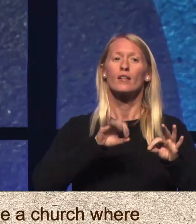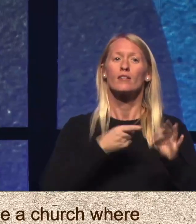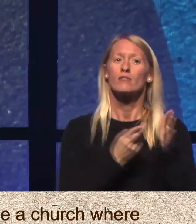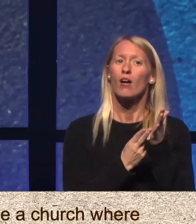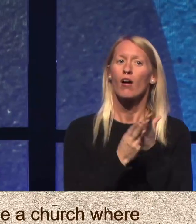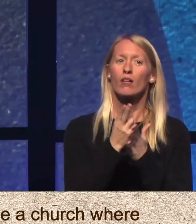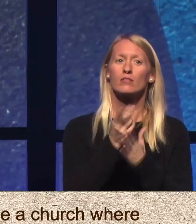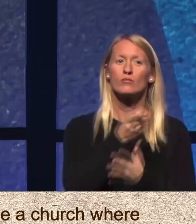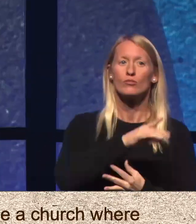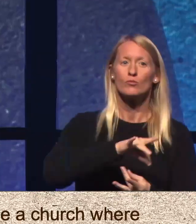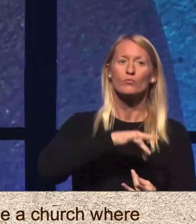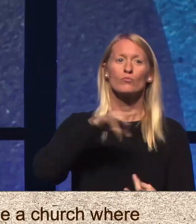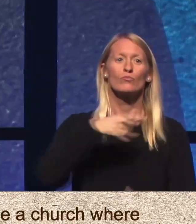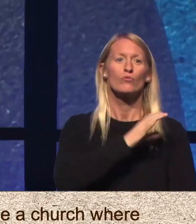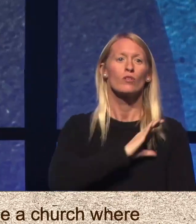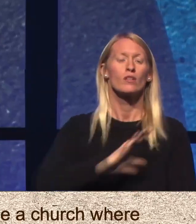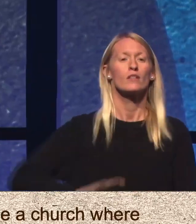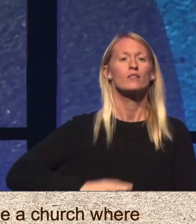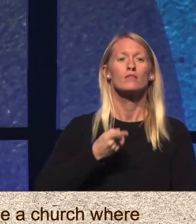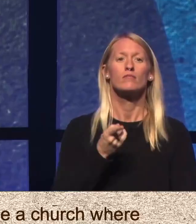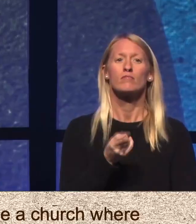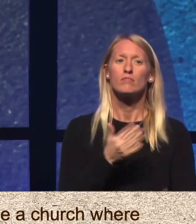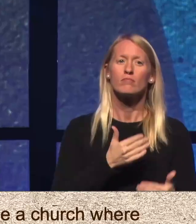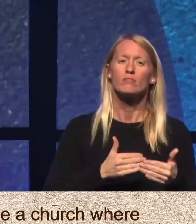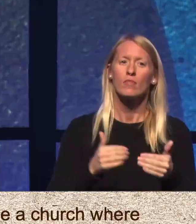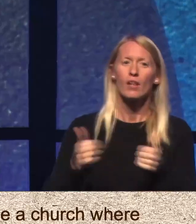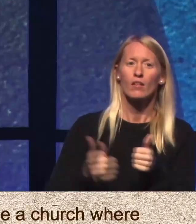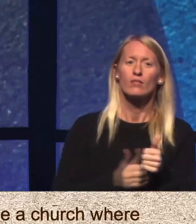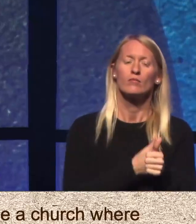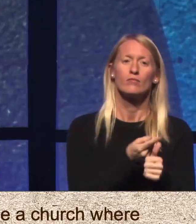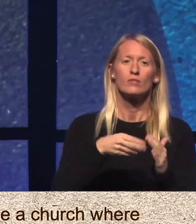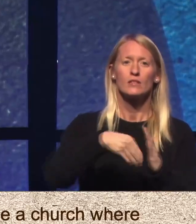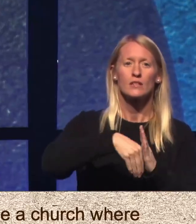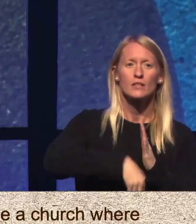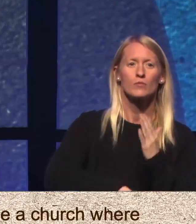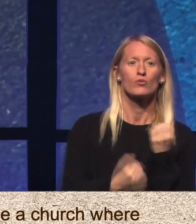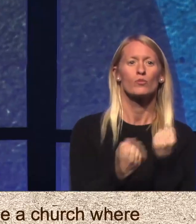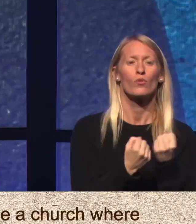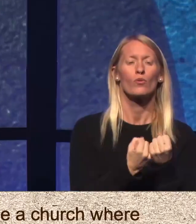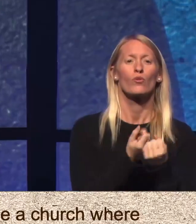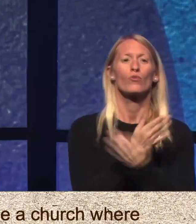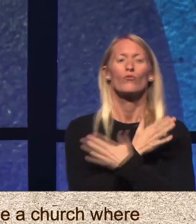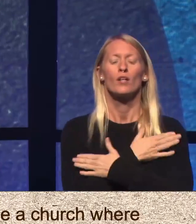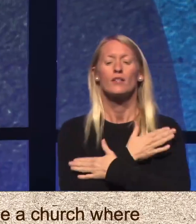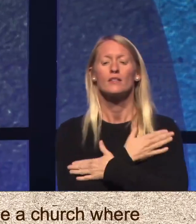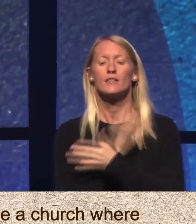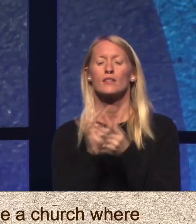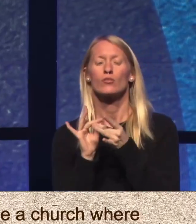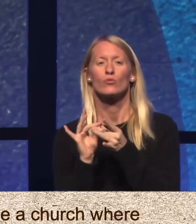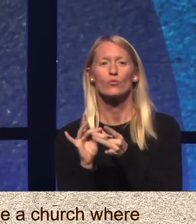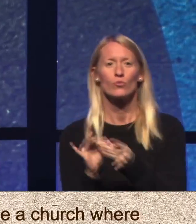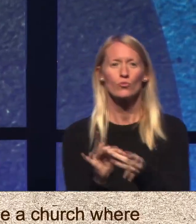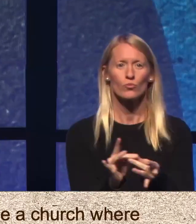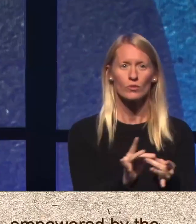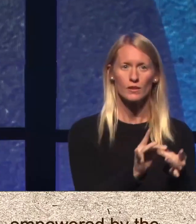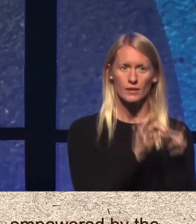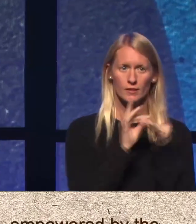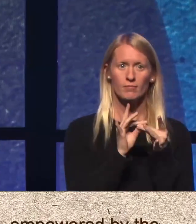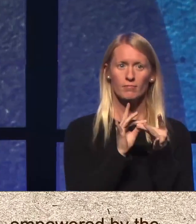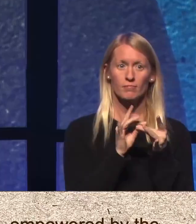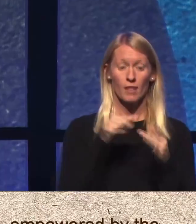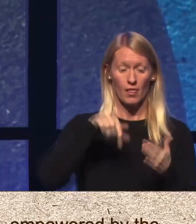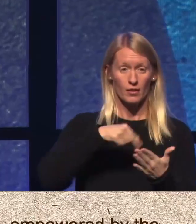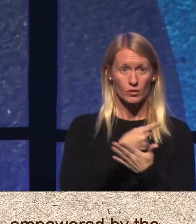freely and where the Spirit of Christ leads us into deeper support and deeper rest and deeper unity. And this